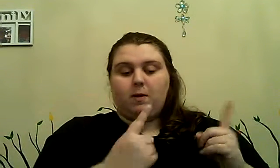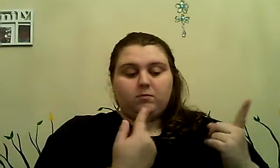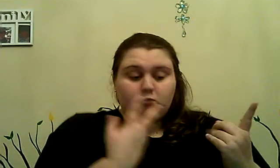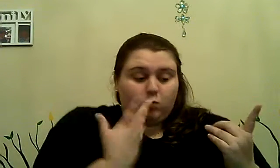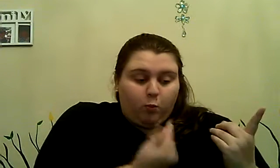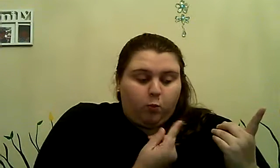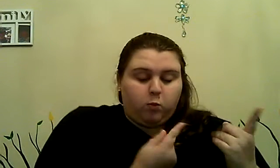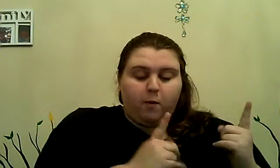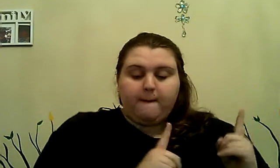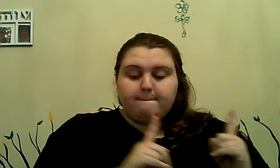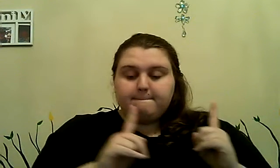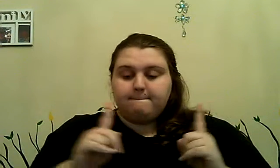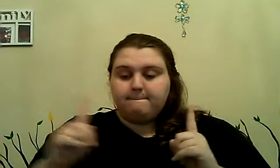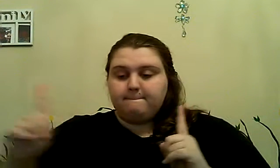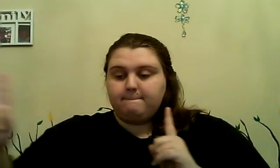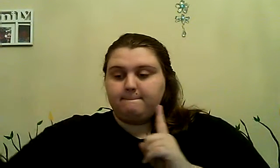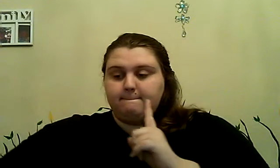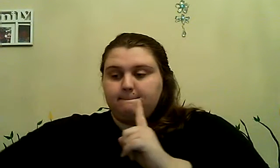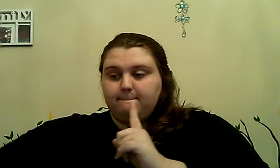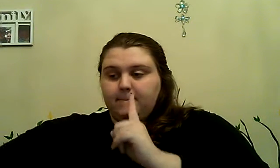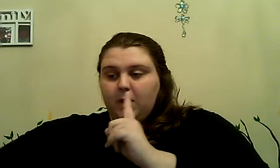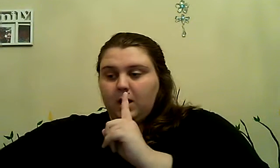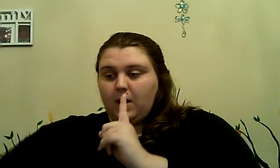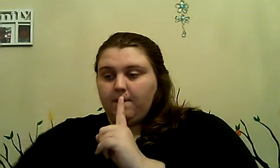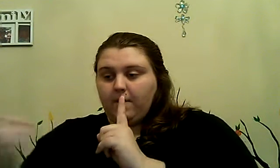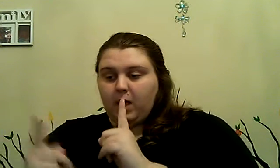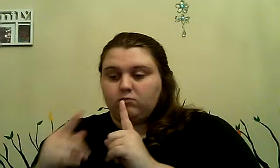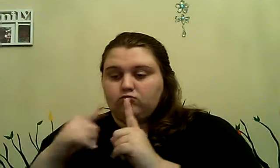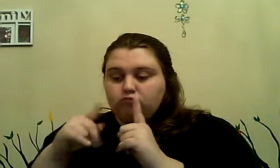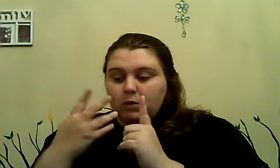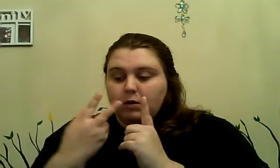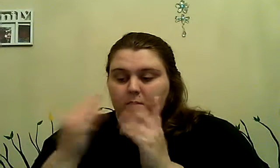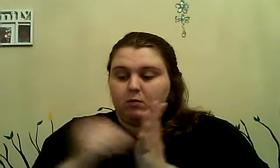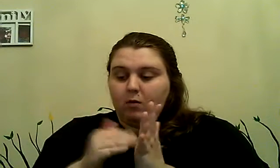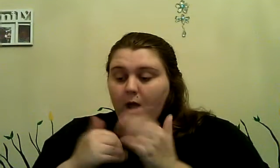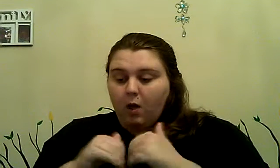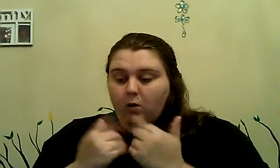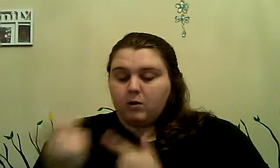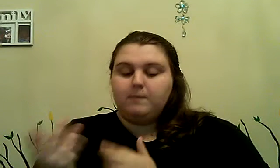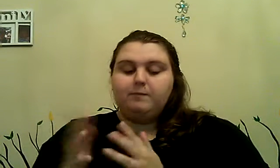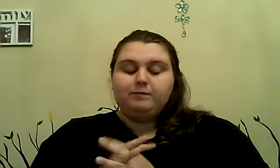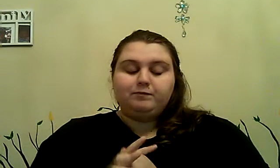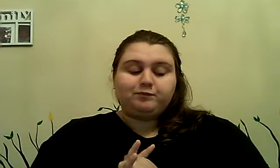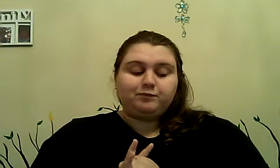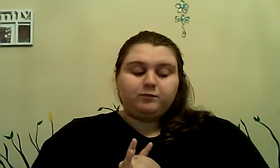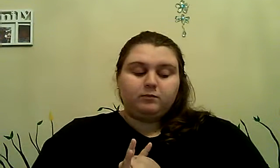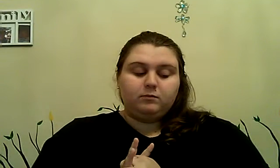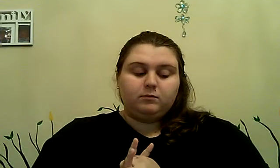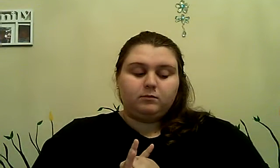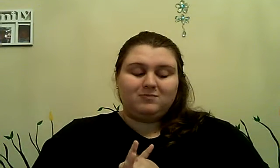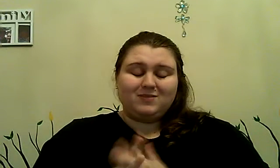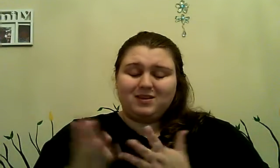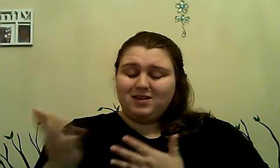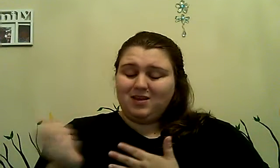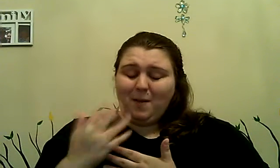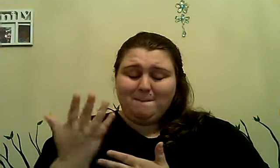We probably spent three and a half, 4 hours, and when we started this adventure, it was right around lunchtime. So 2 hours into